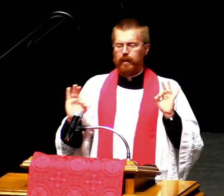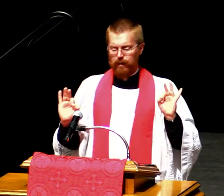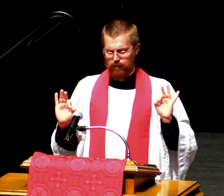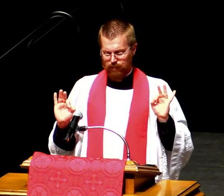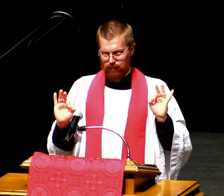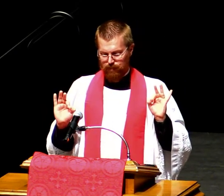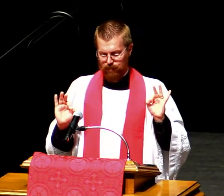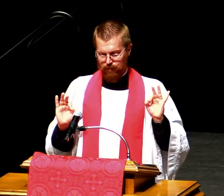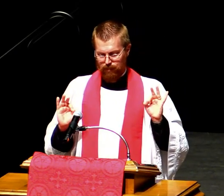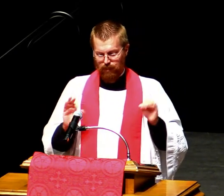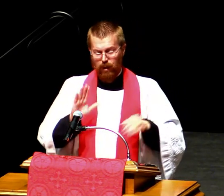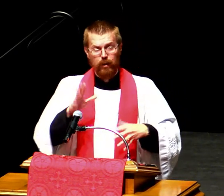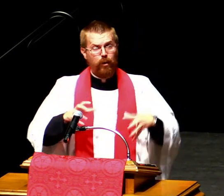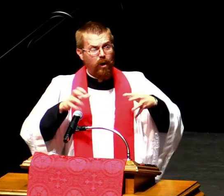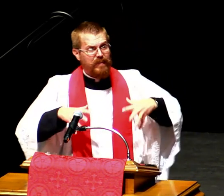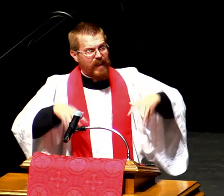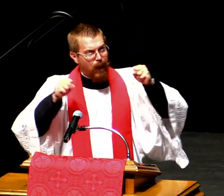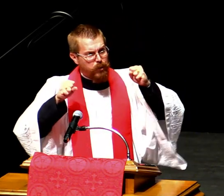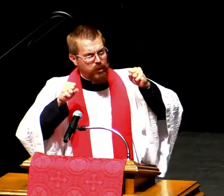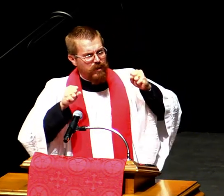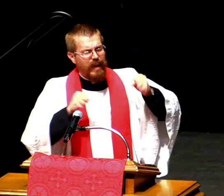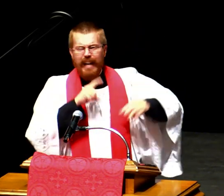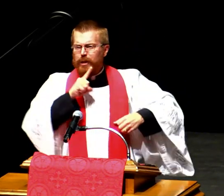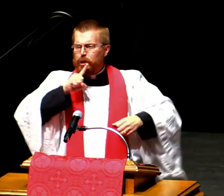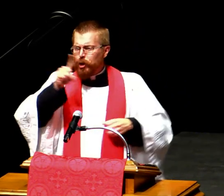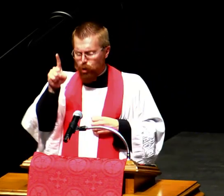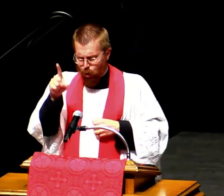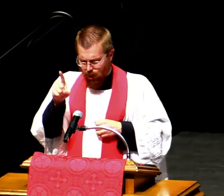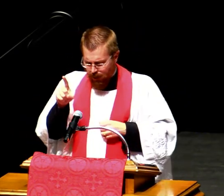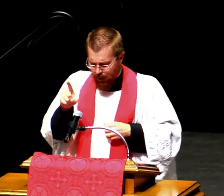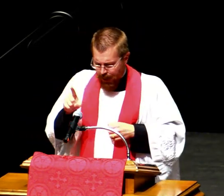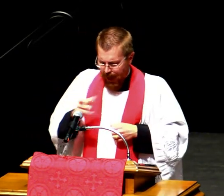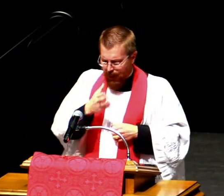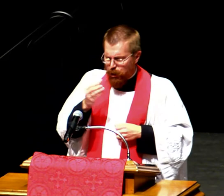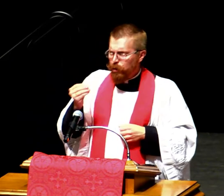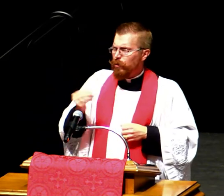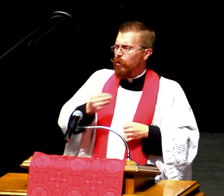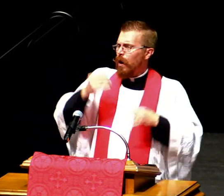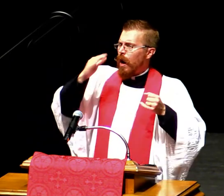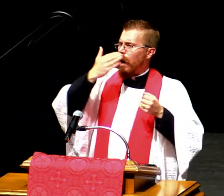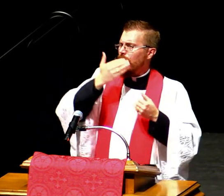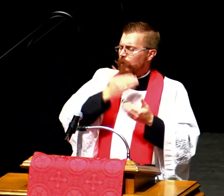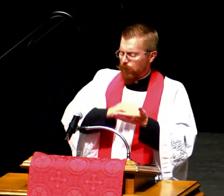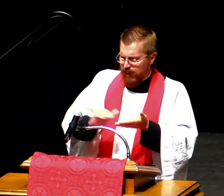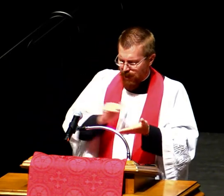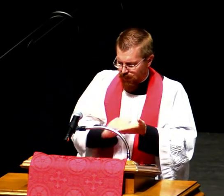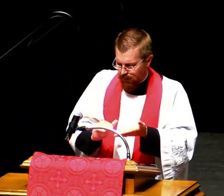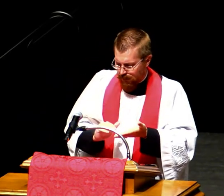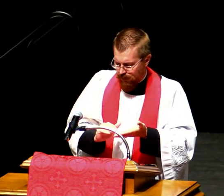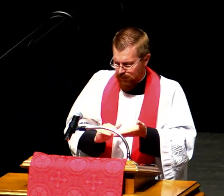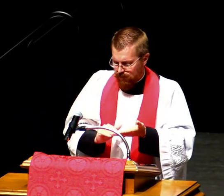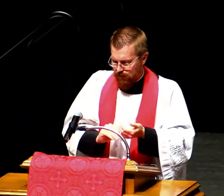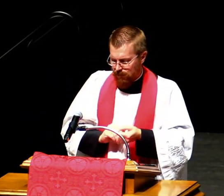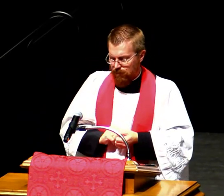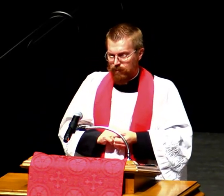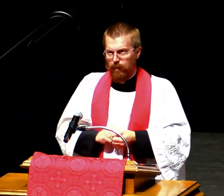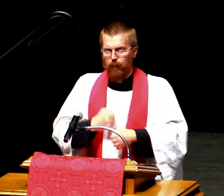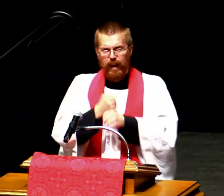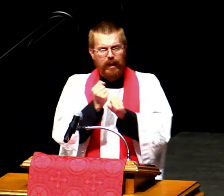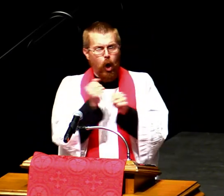Your adoption is sure, and you are forgiven. Made